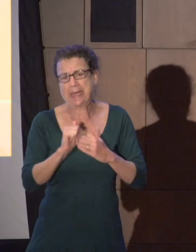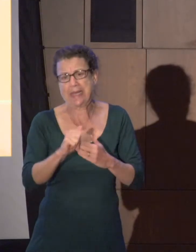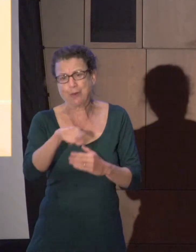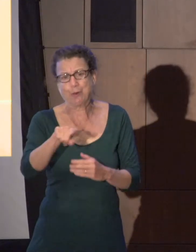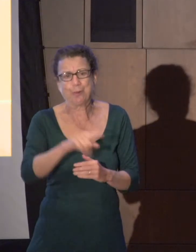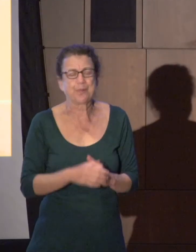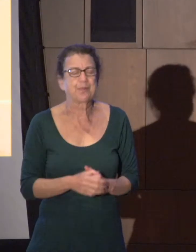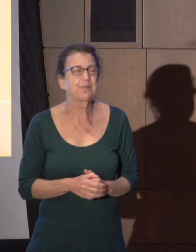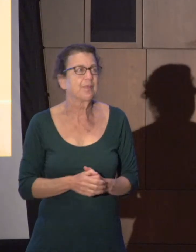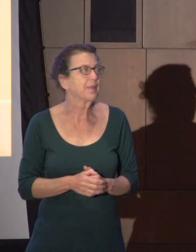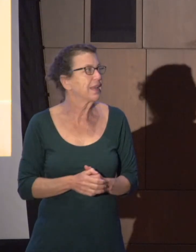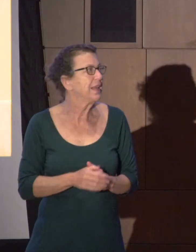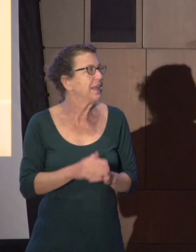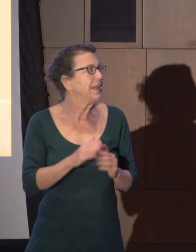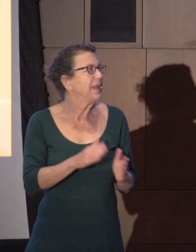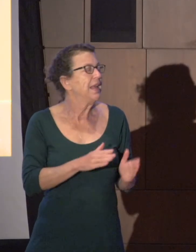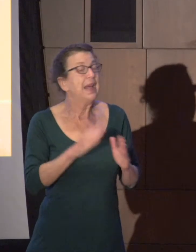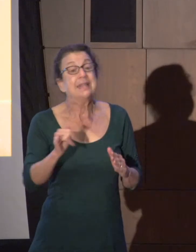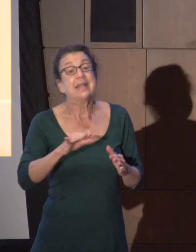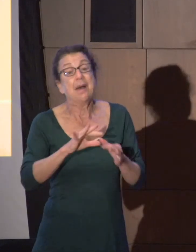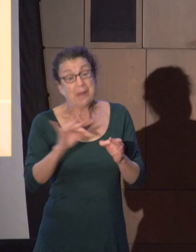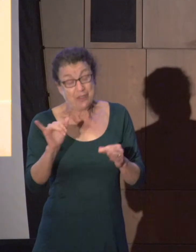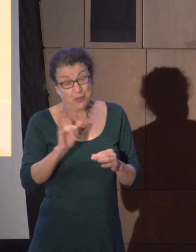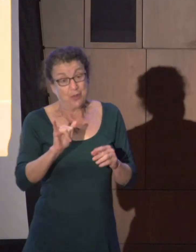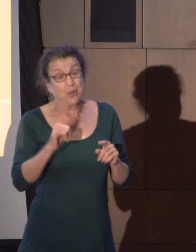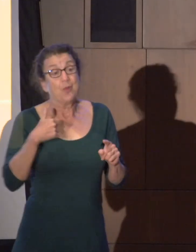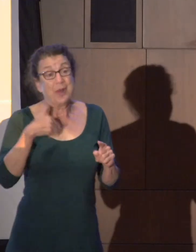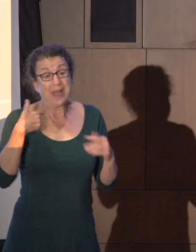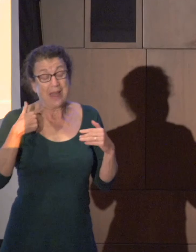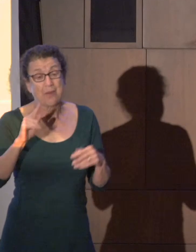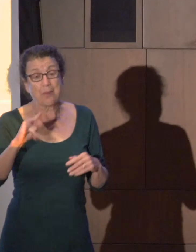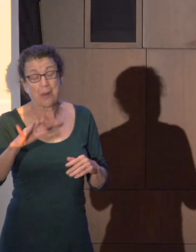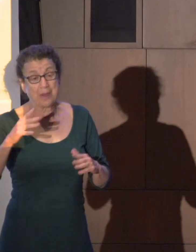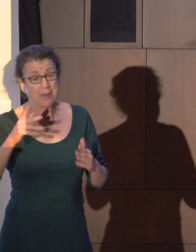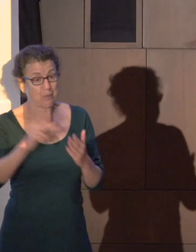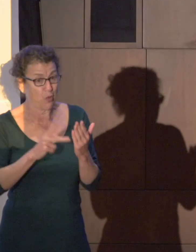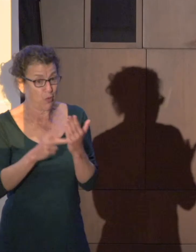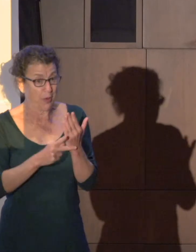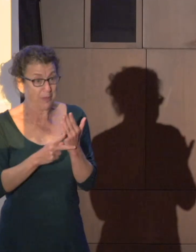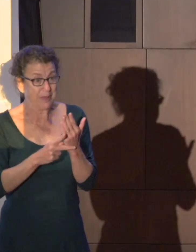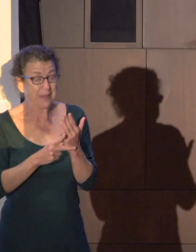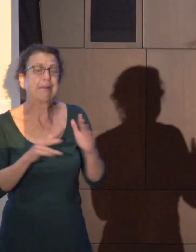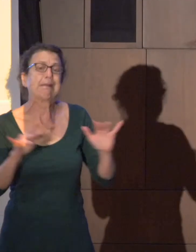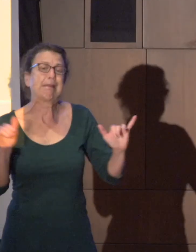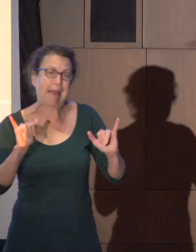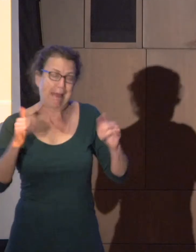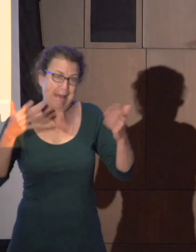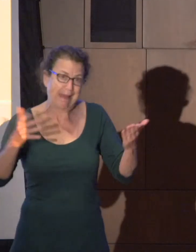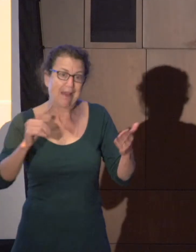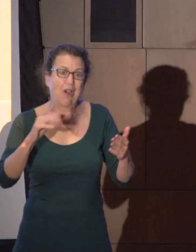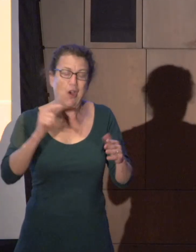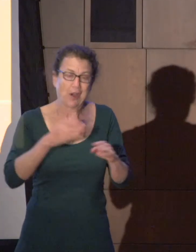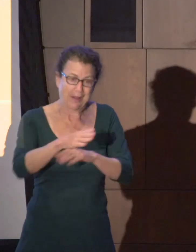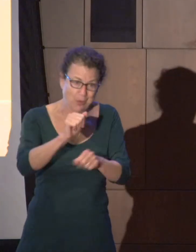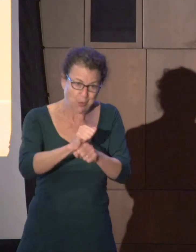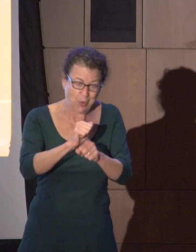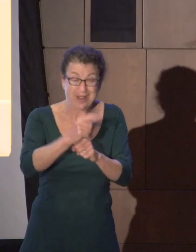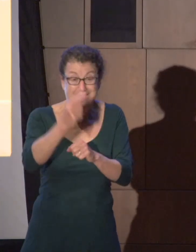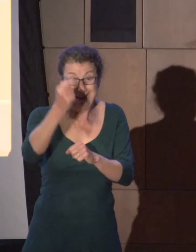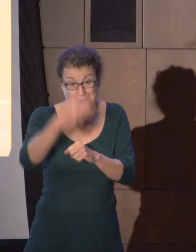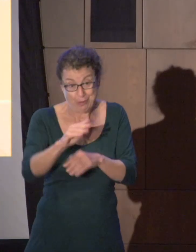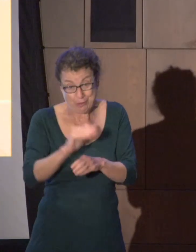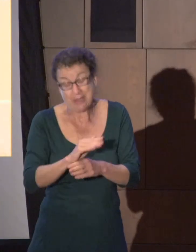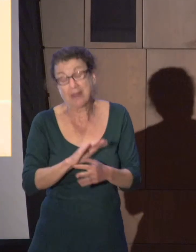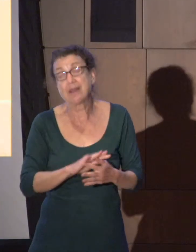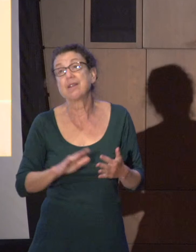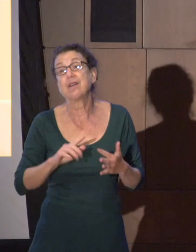way. And as I mentioned, we have public programs like Art After Work every Thursday